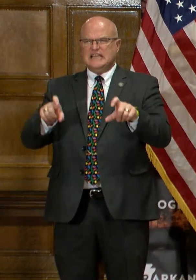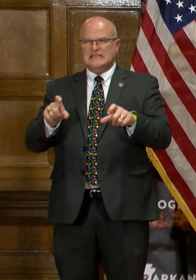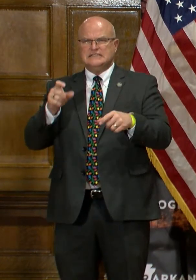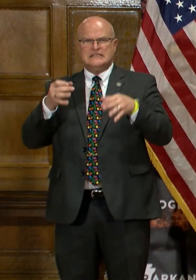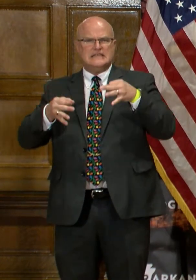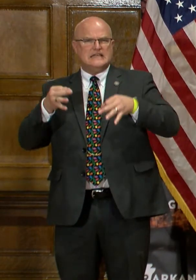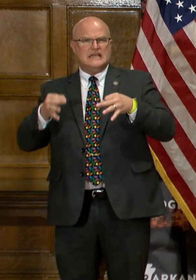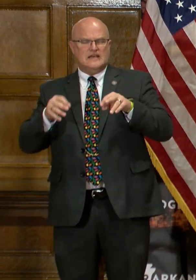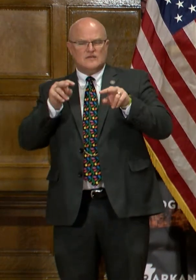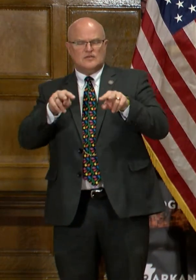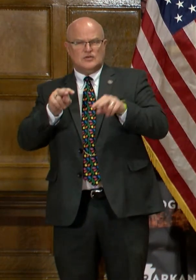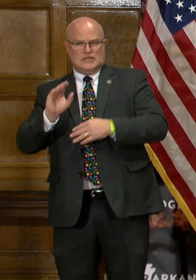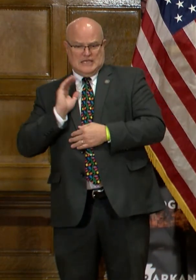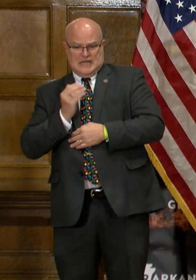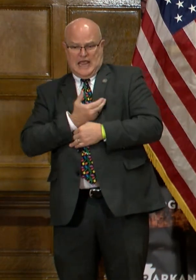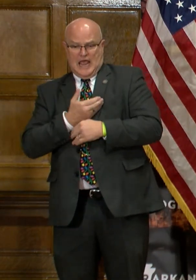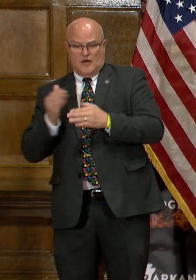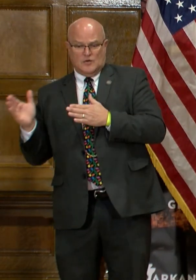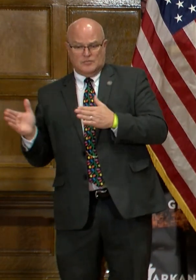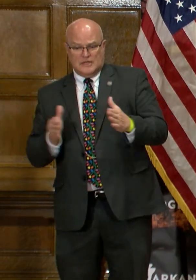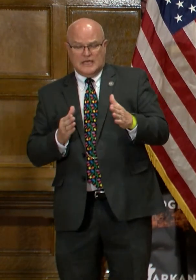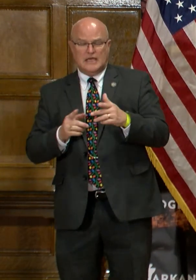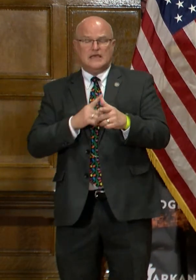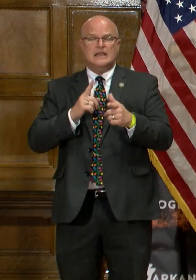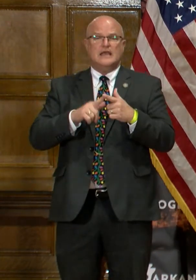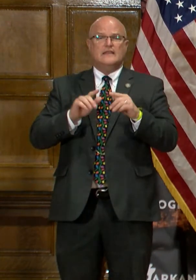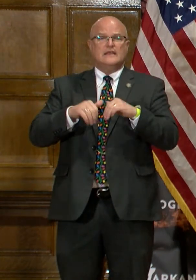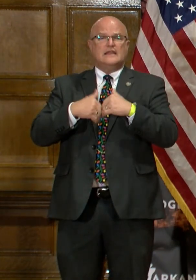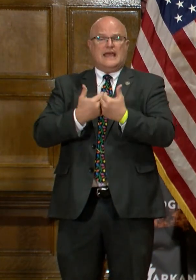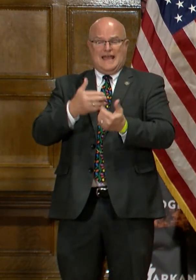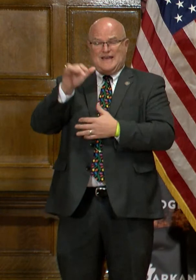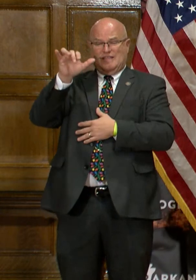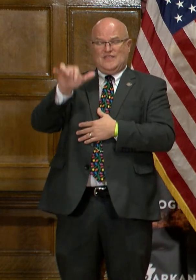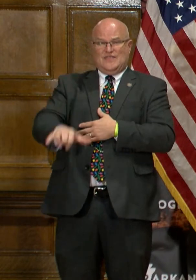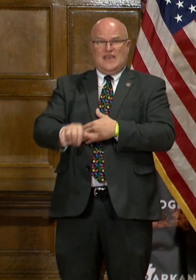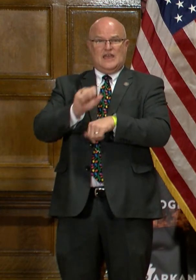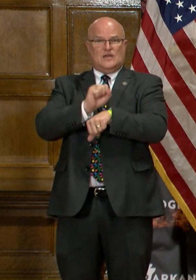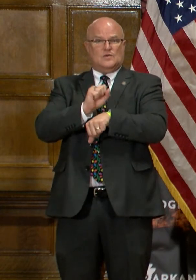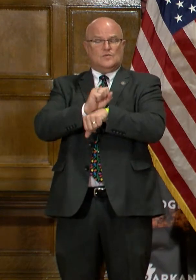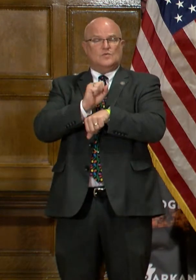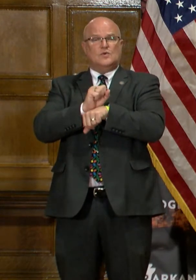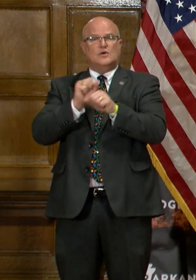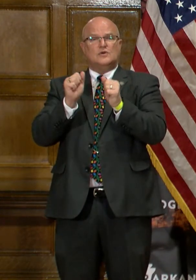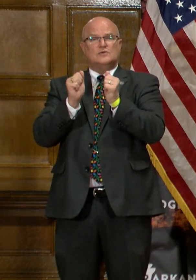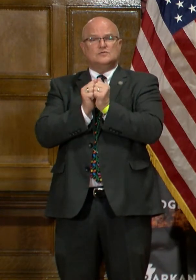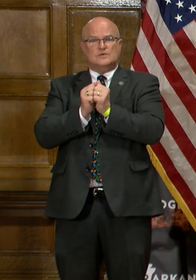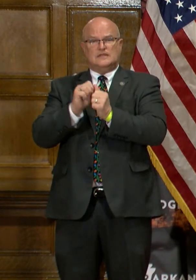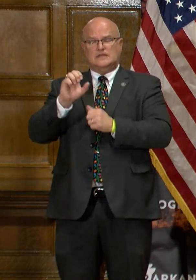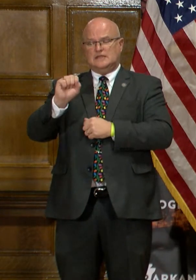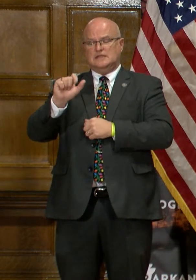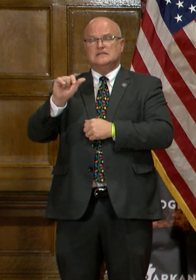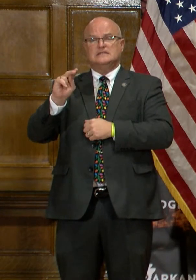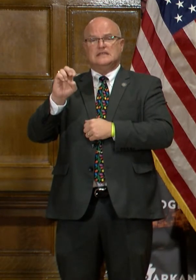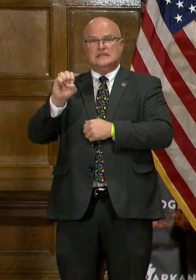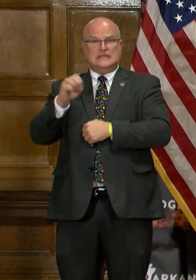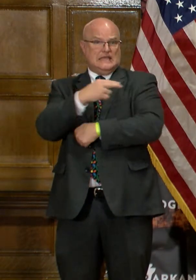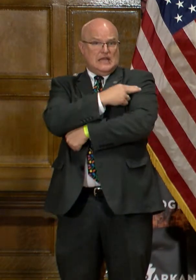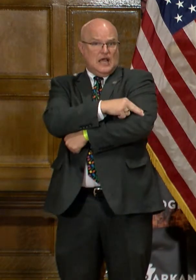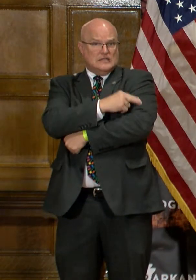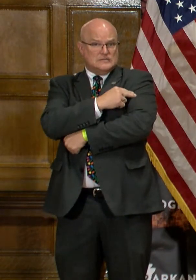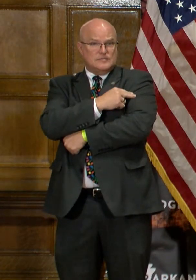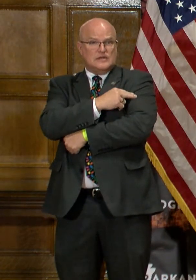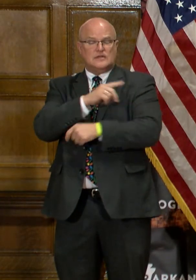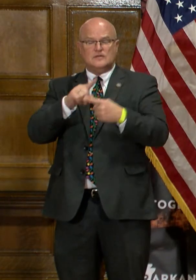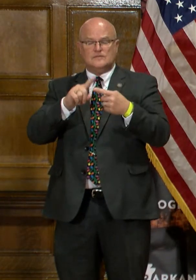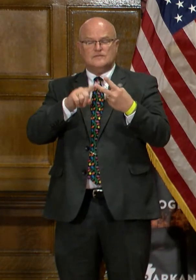whether, looking at our plan and then how that works in Saline Memorial Hospital and